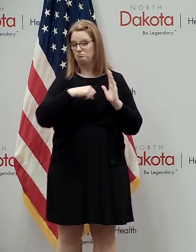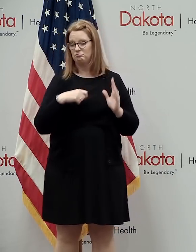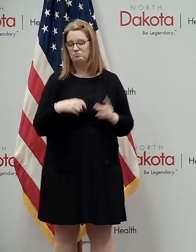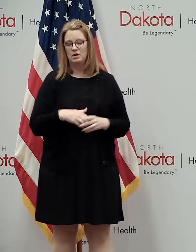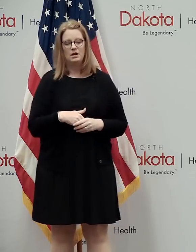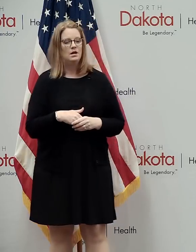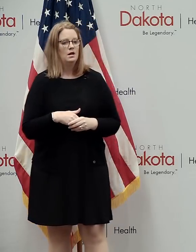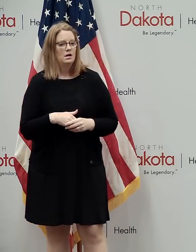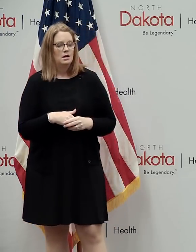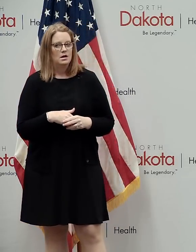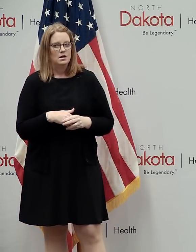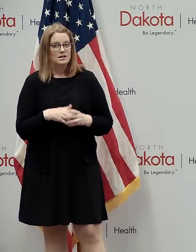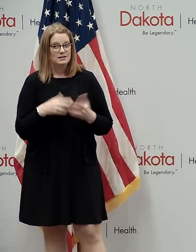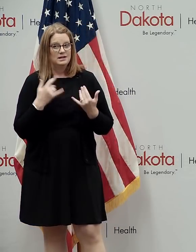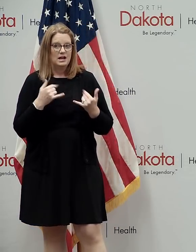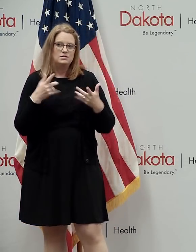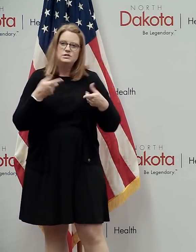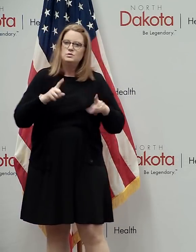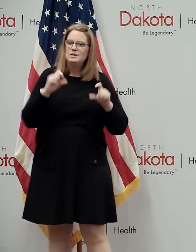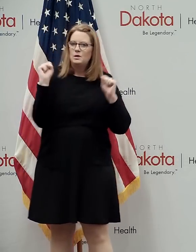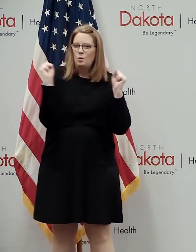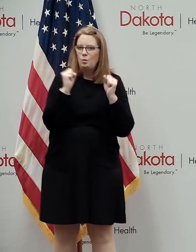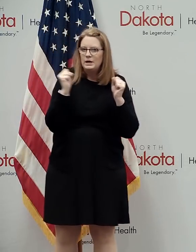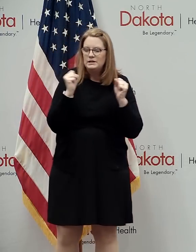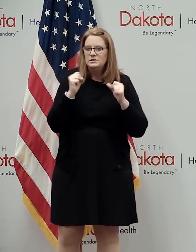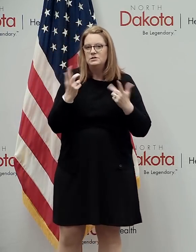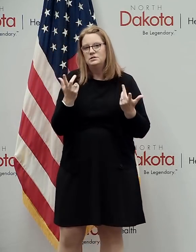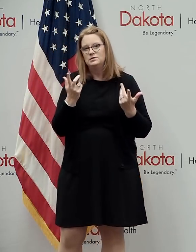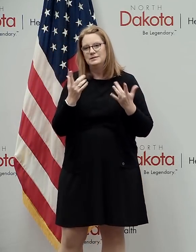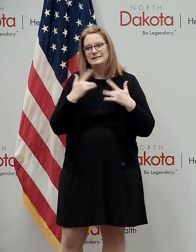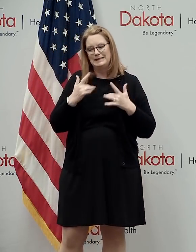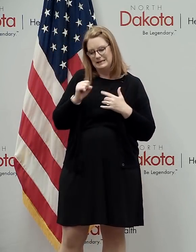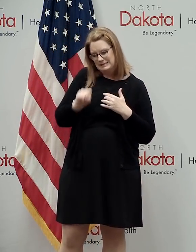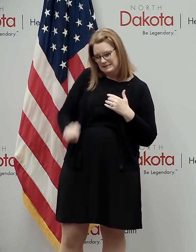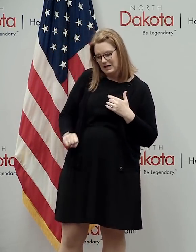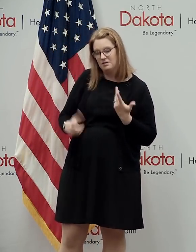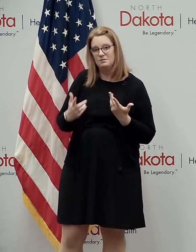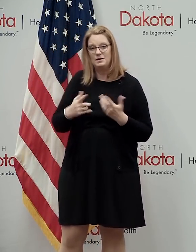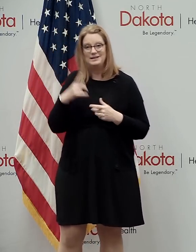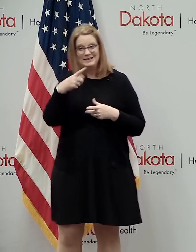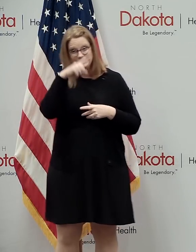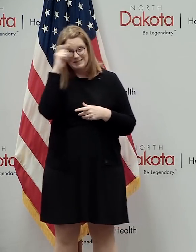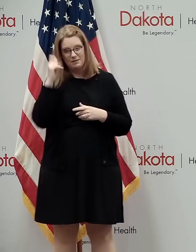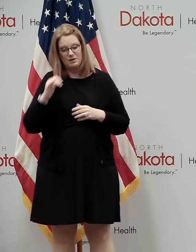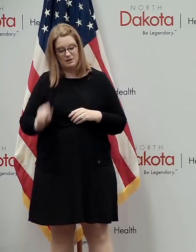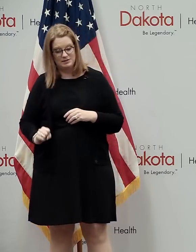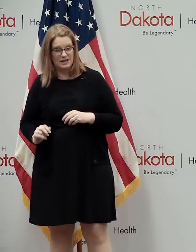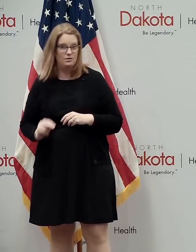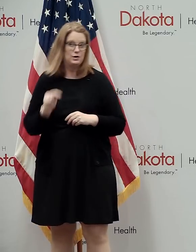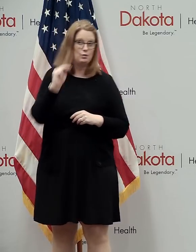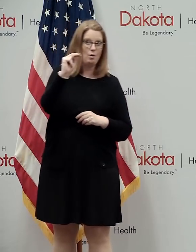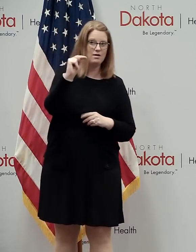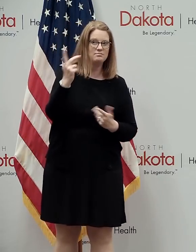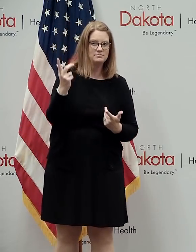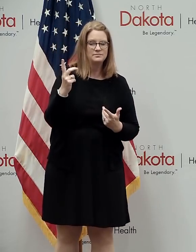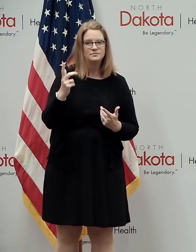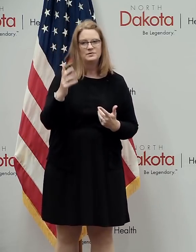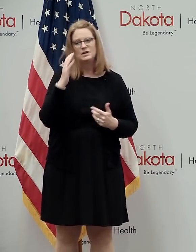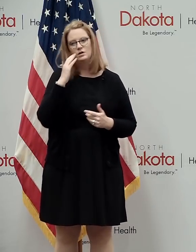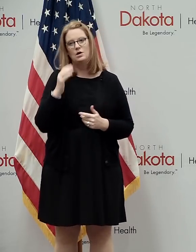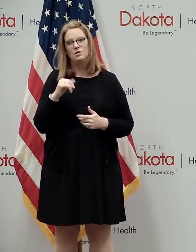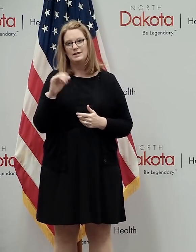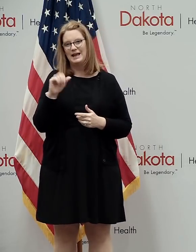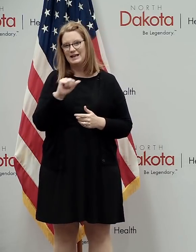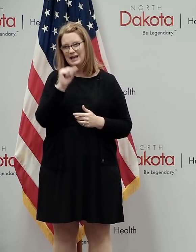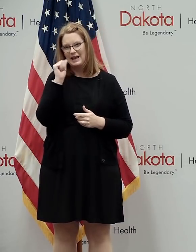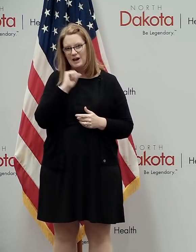is the time during the winter people migrate north to south. During the summer they migrate south to north, and we know that the Sun Belt states,